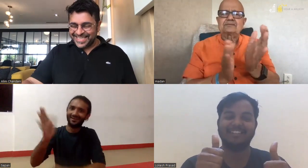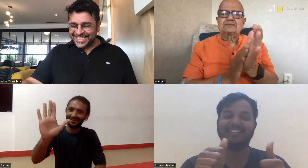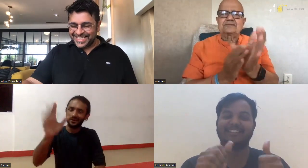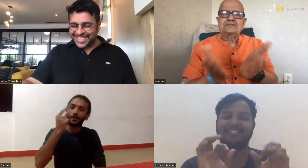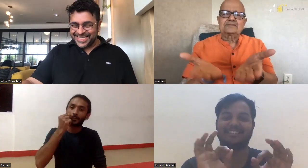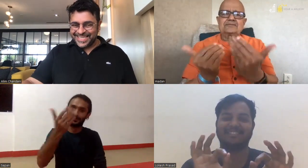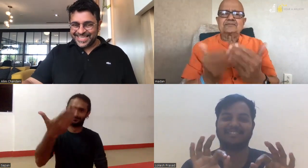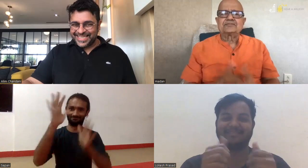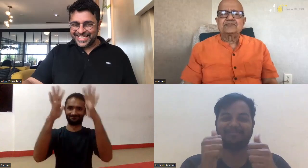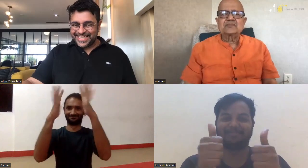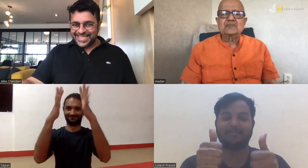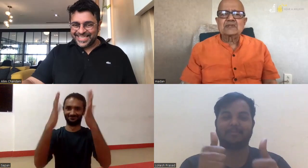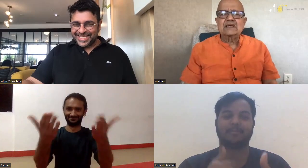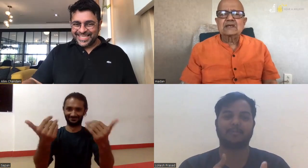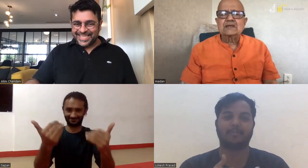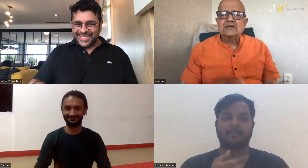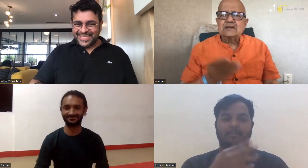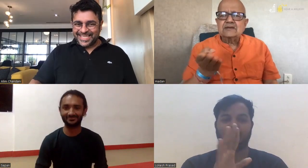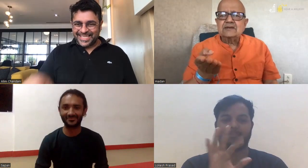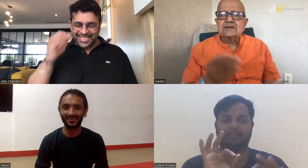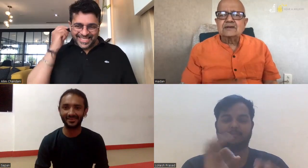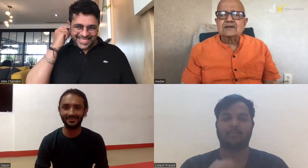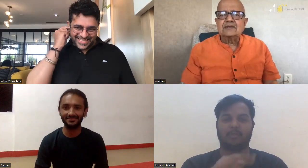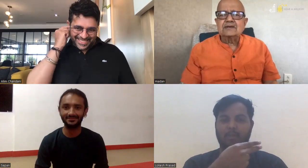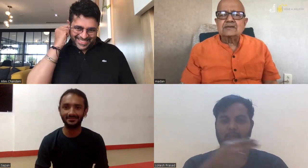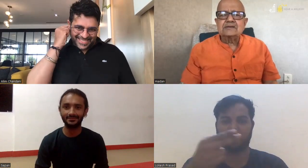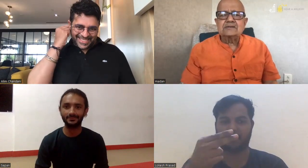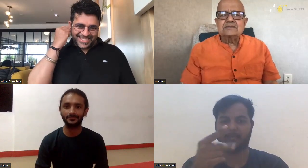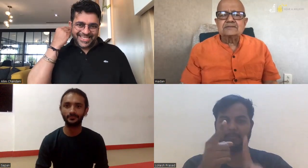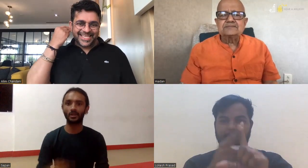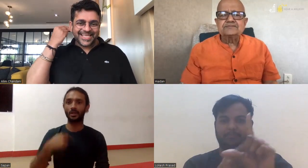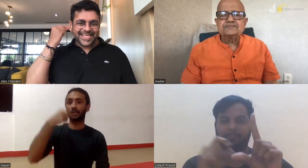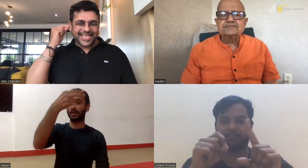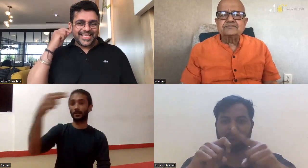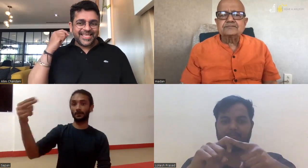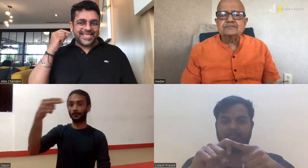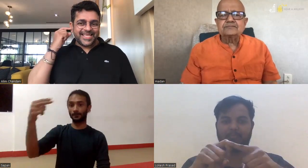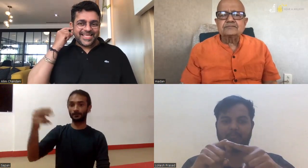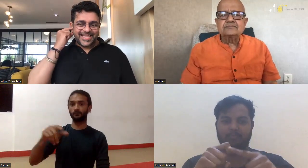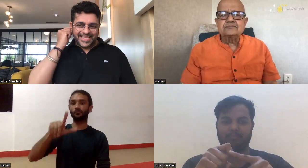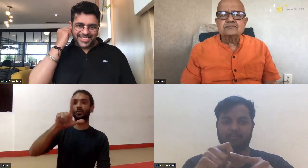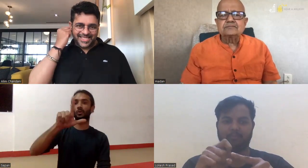that long back, when I was 20-year-old,